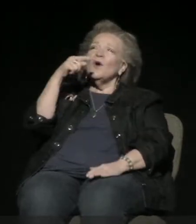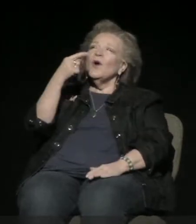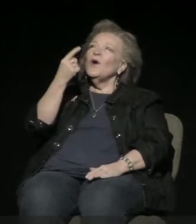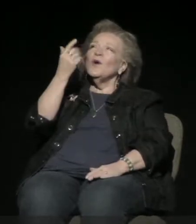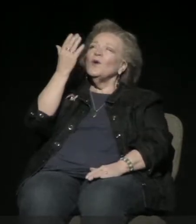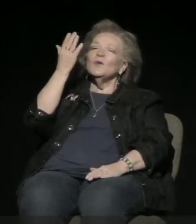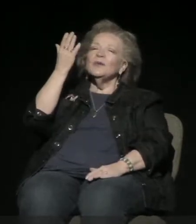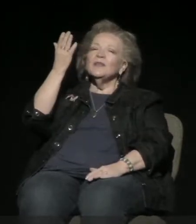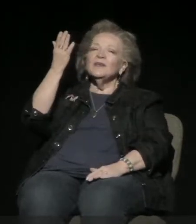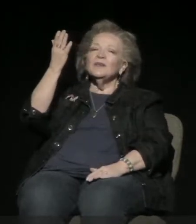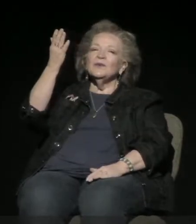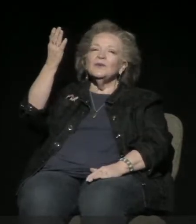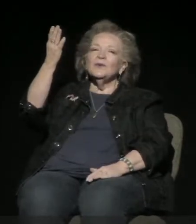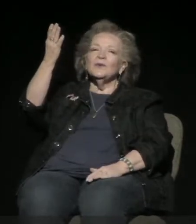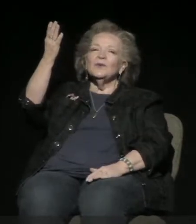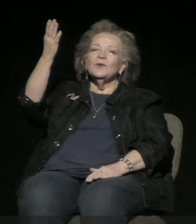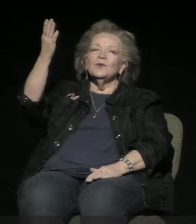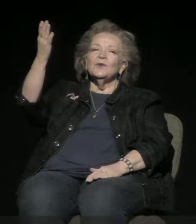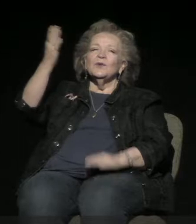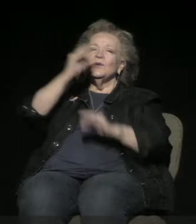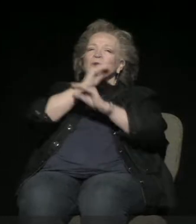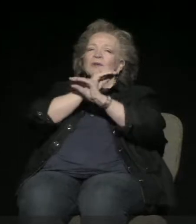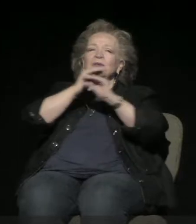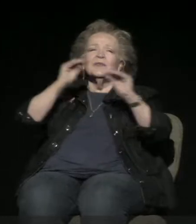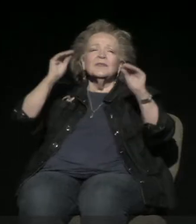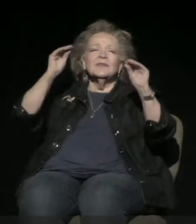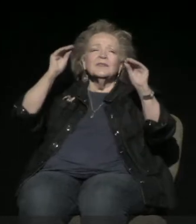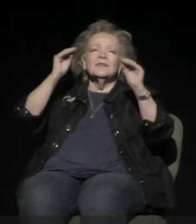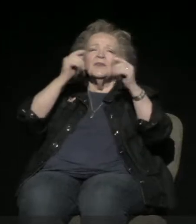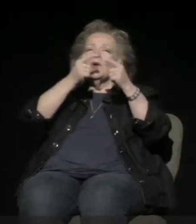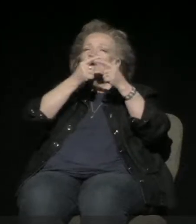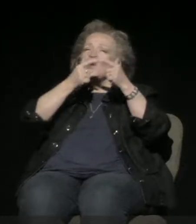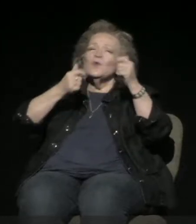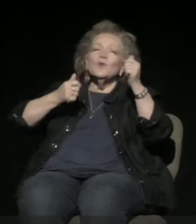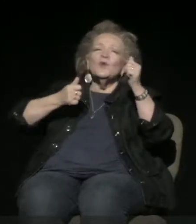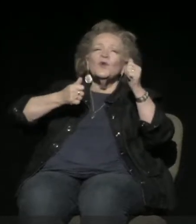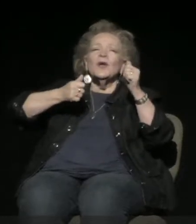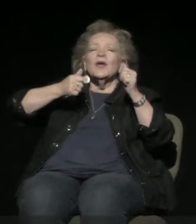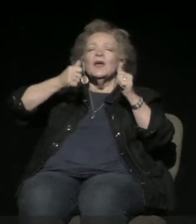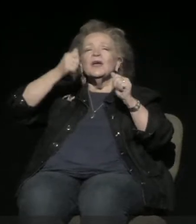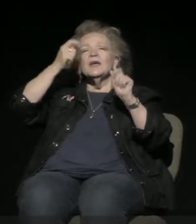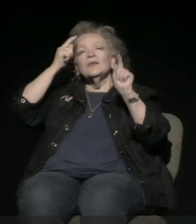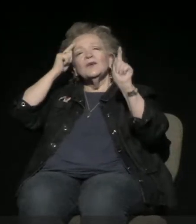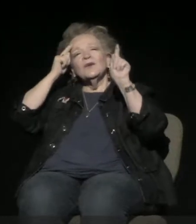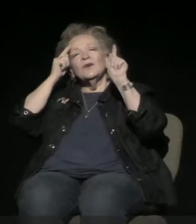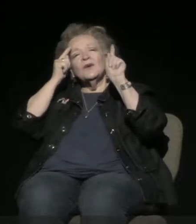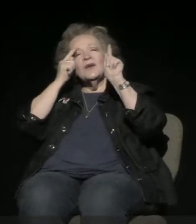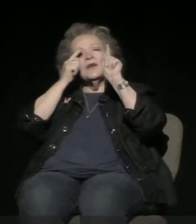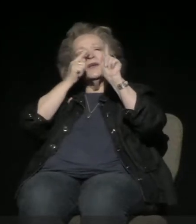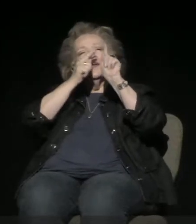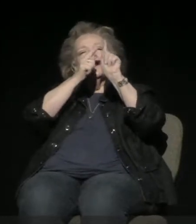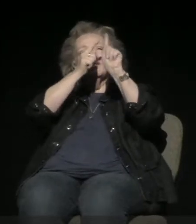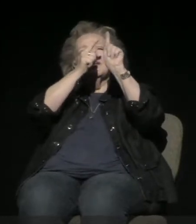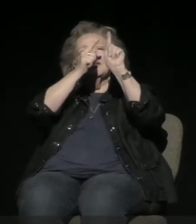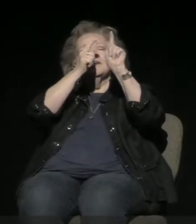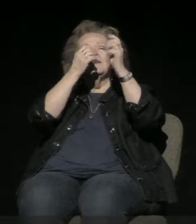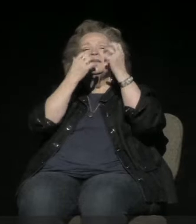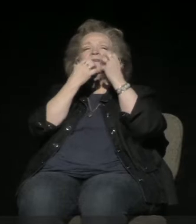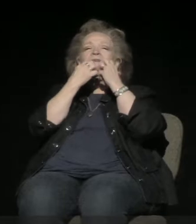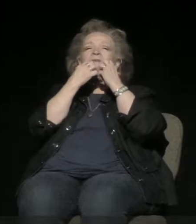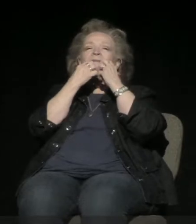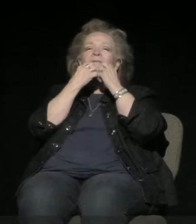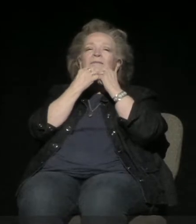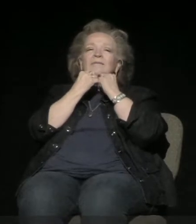Going With You There Is No Greater Aim